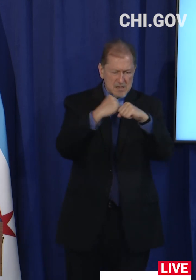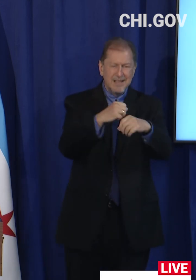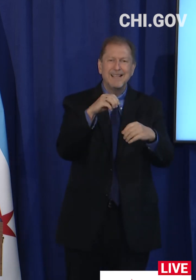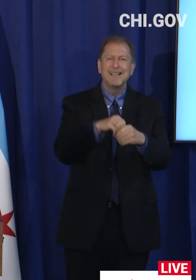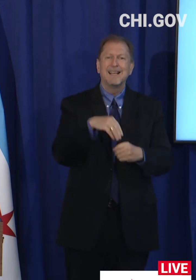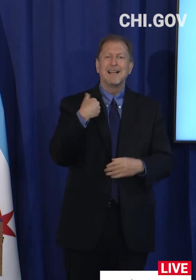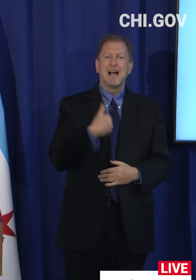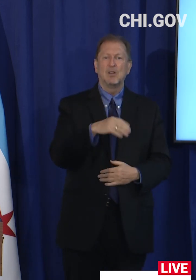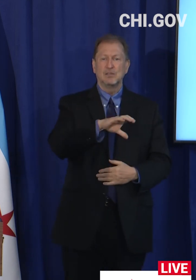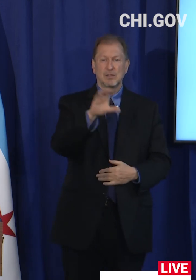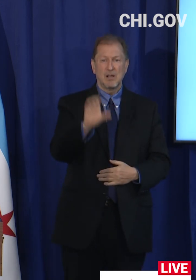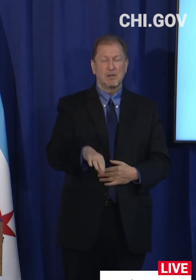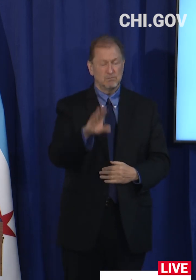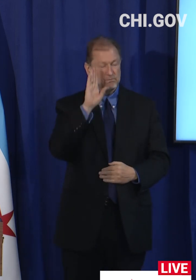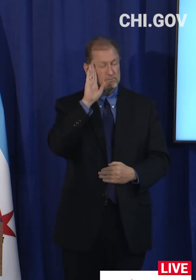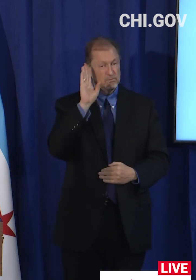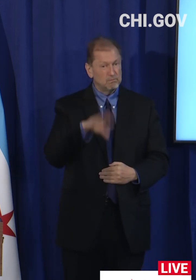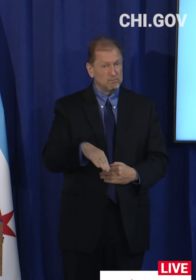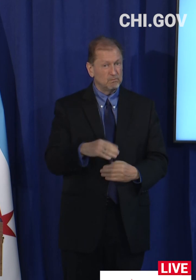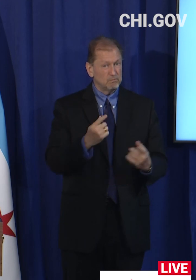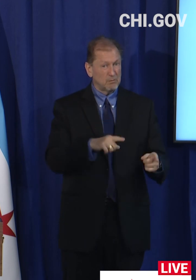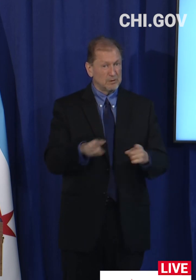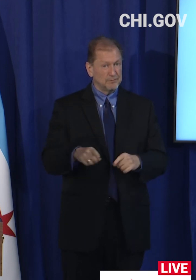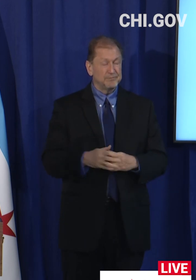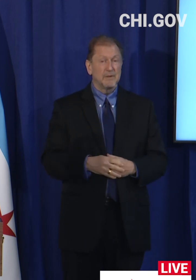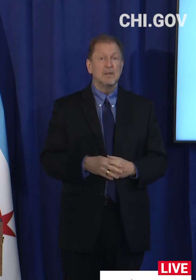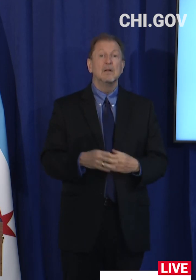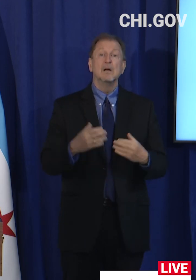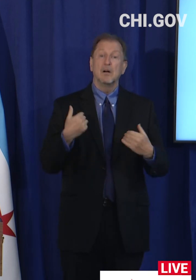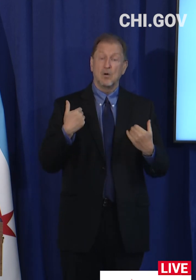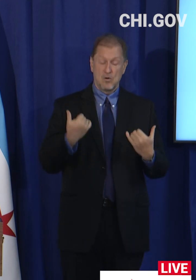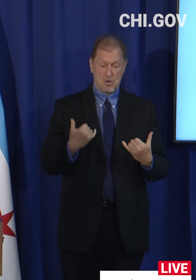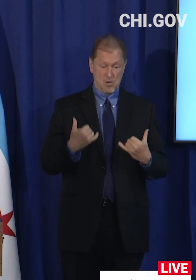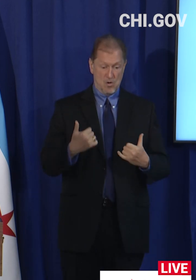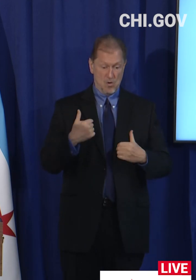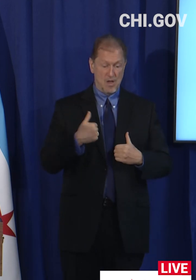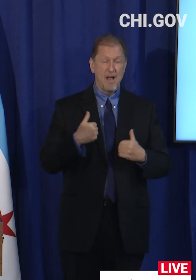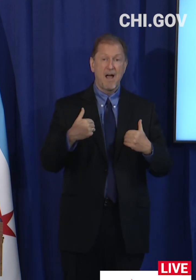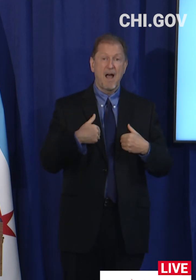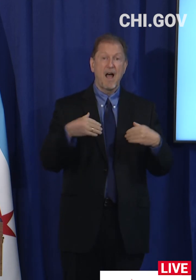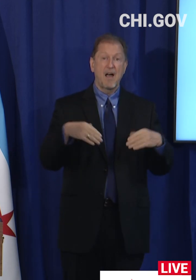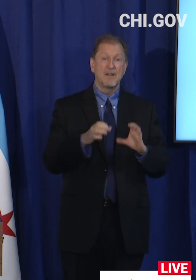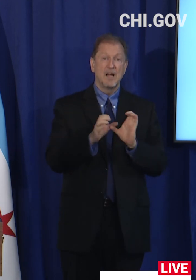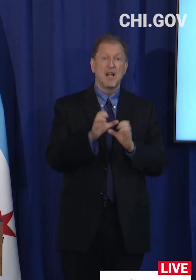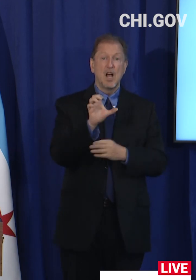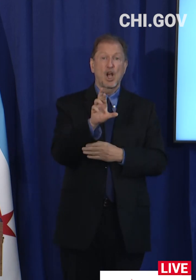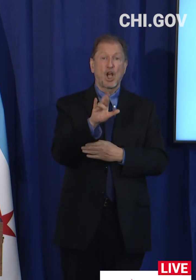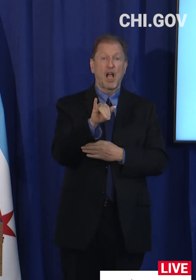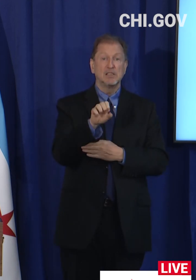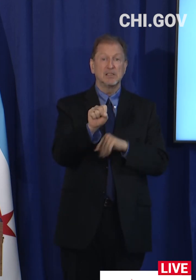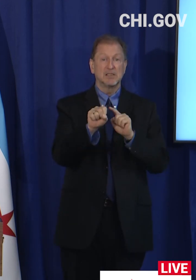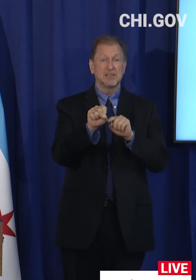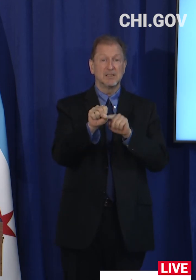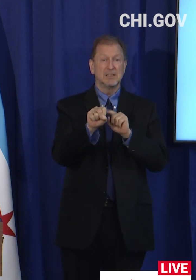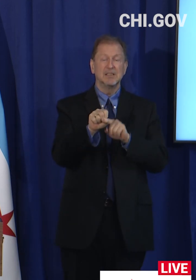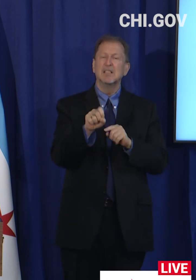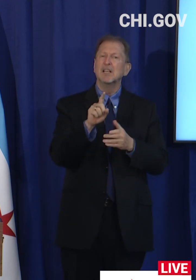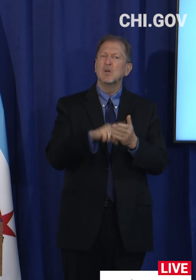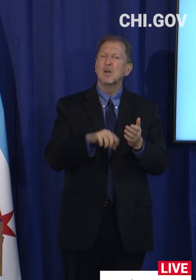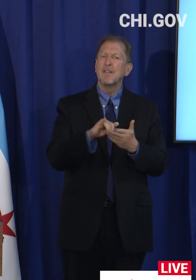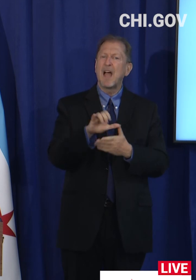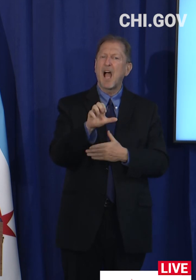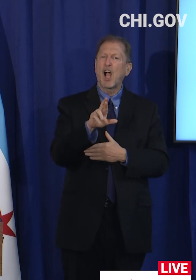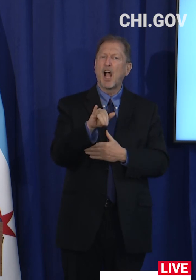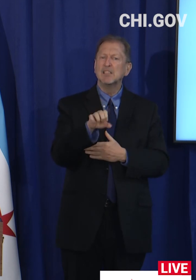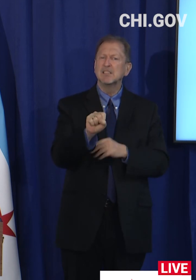instances, begins at home. And we have a crisis on our hands that has not been discussed nearly enough, but I want to